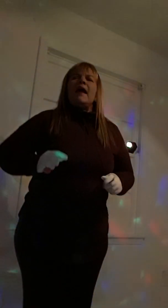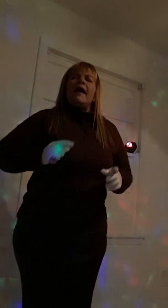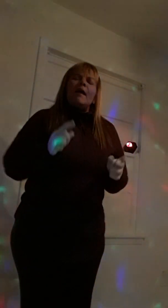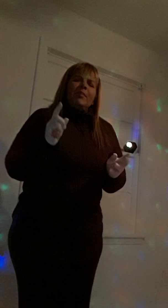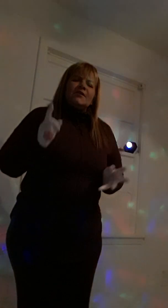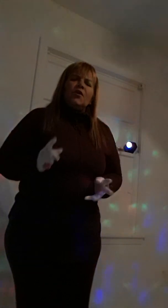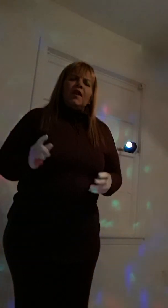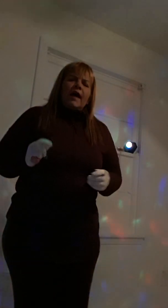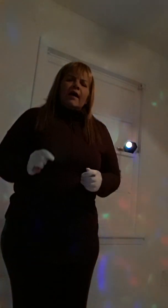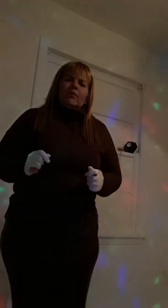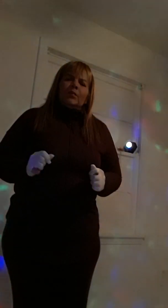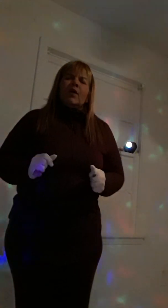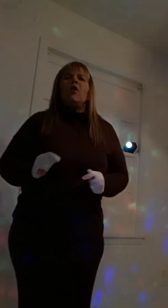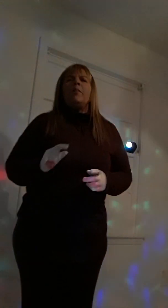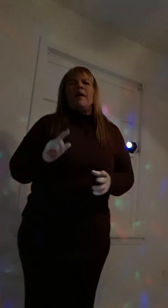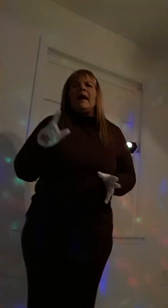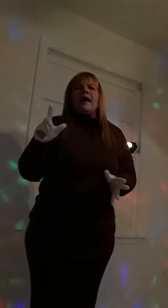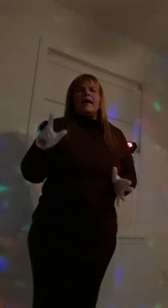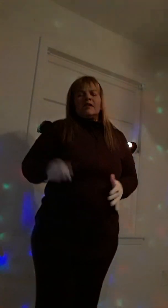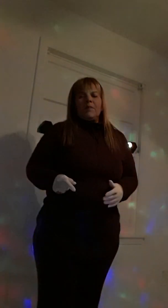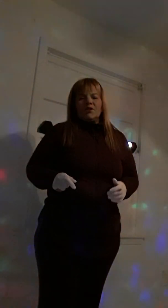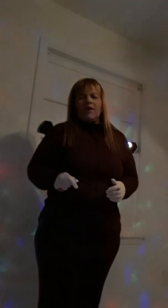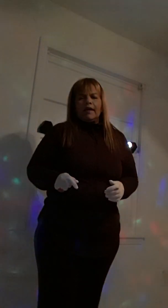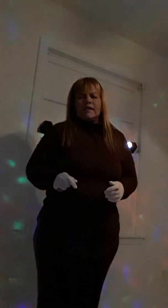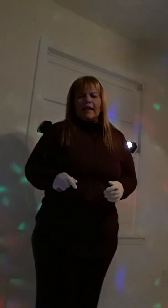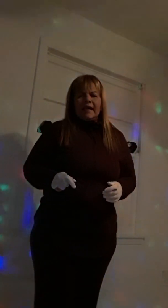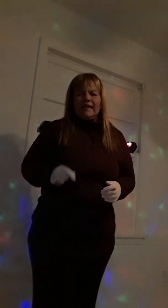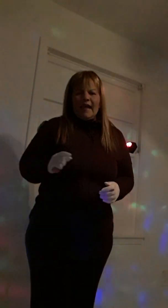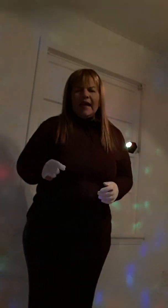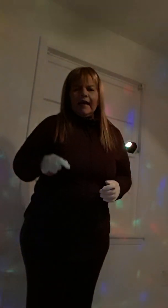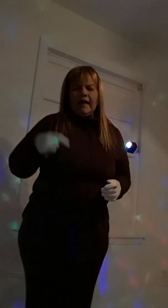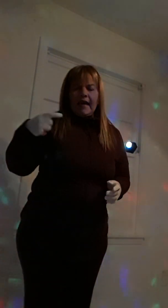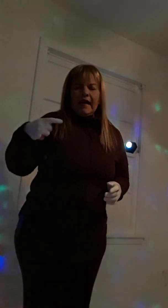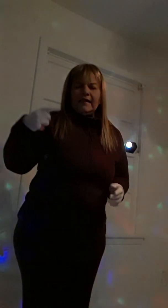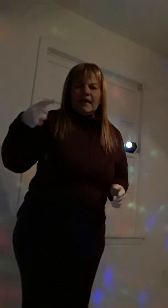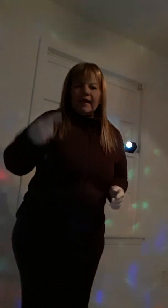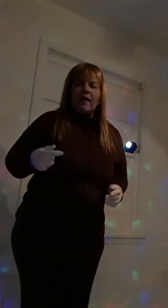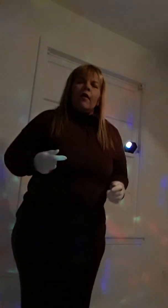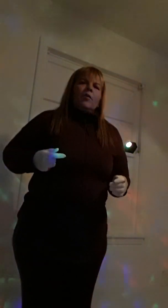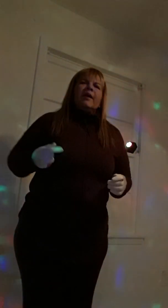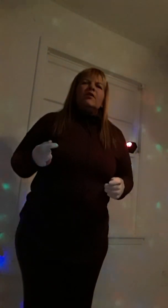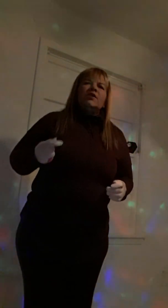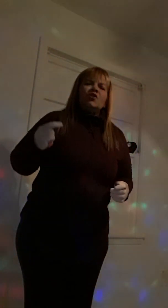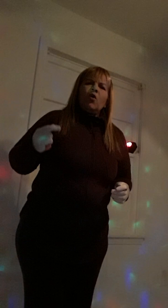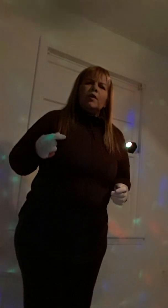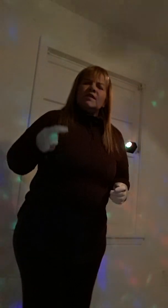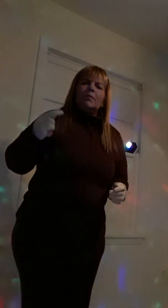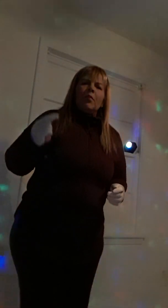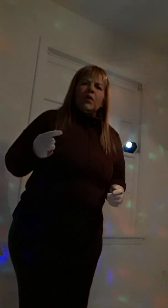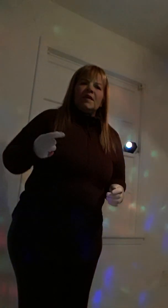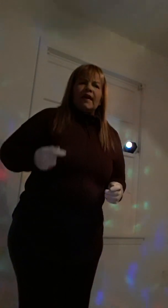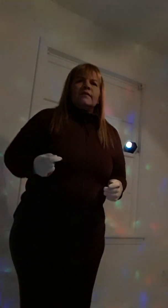la persona o para las personas que tengan que entender, because it's always important